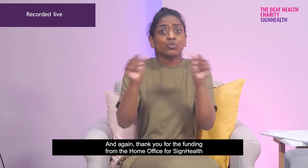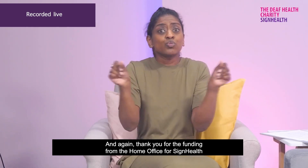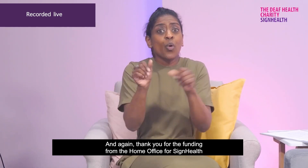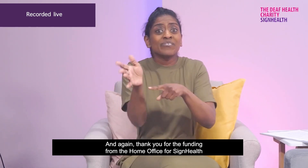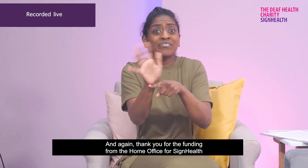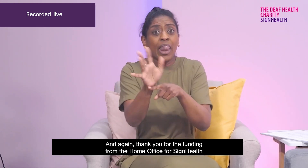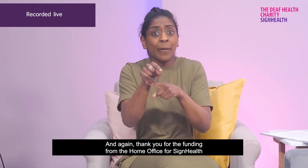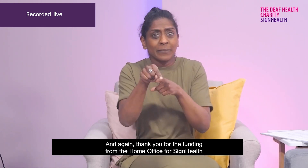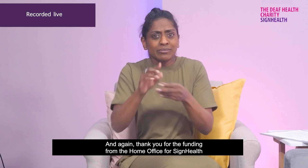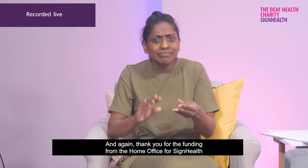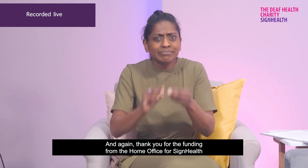who bid to